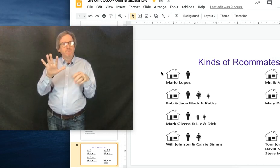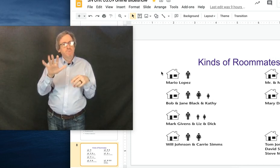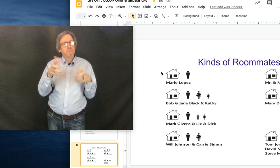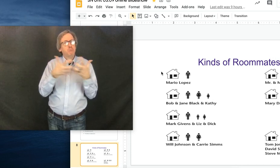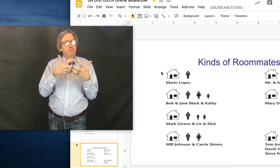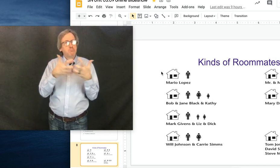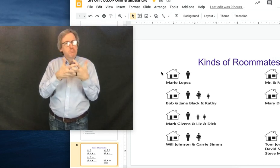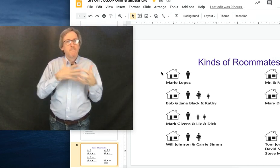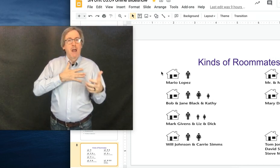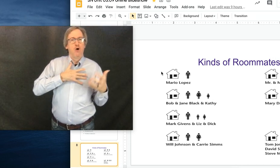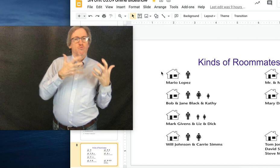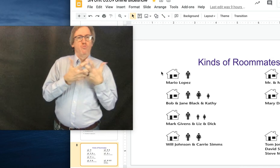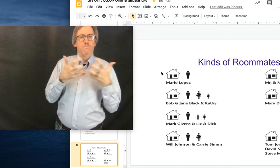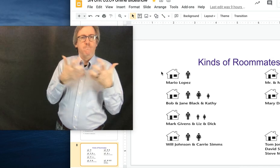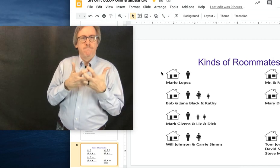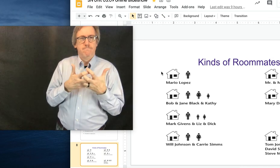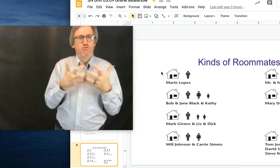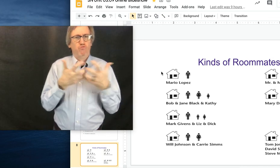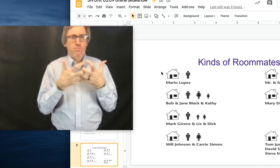But